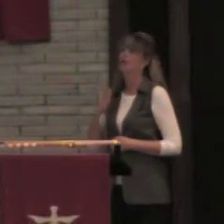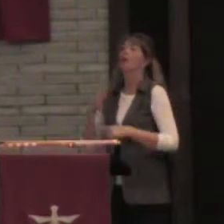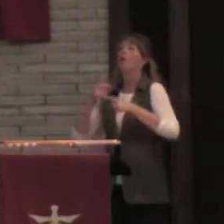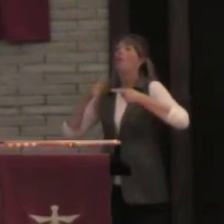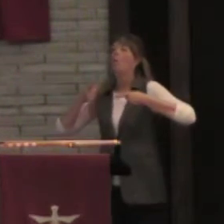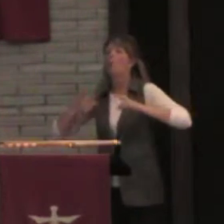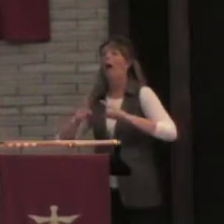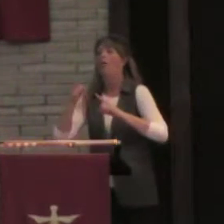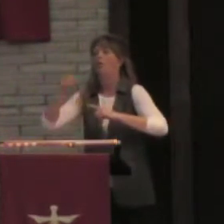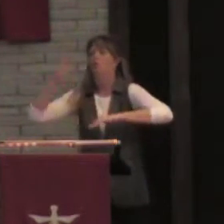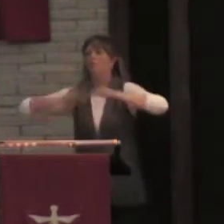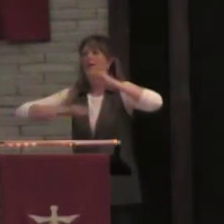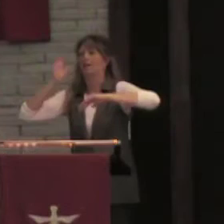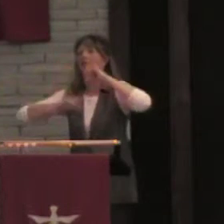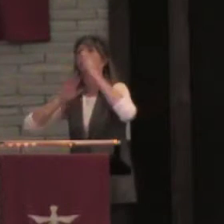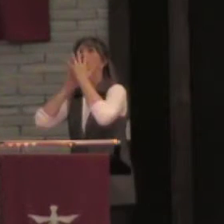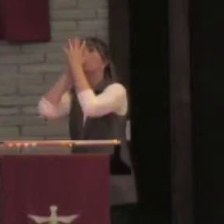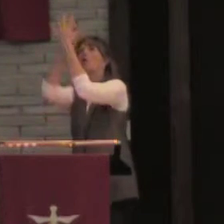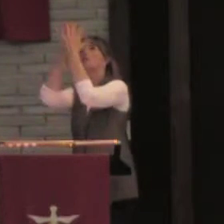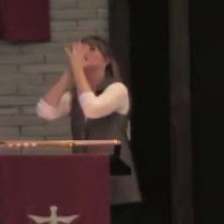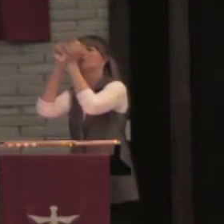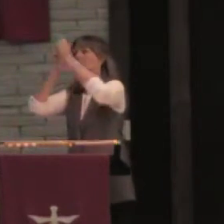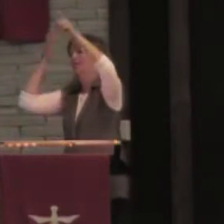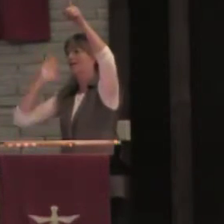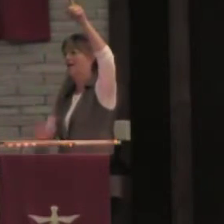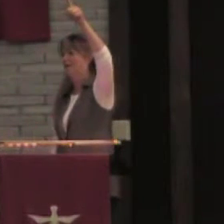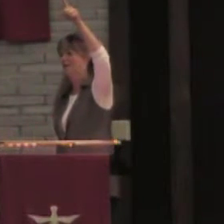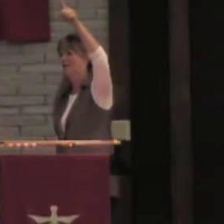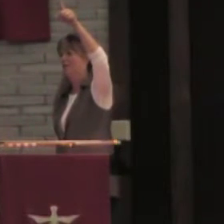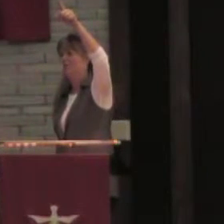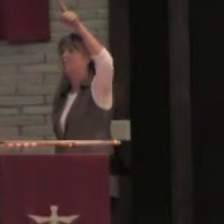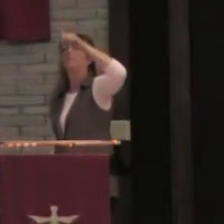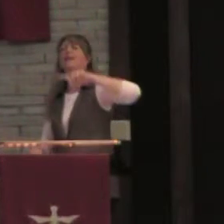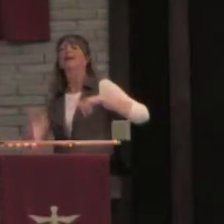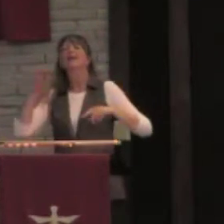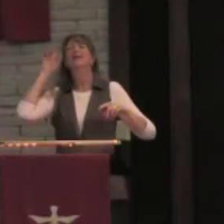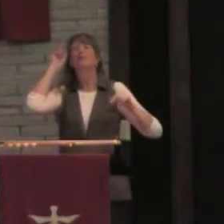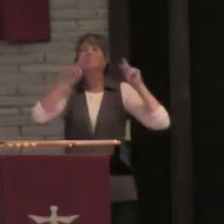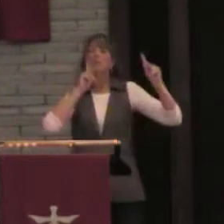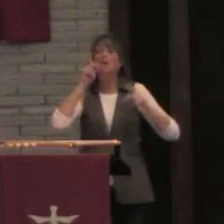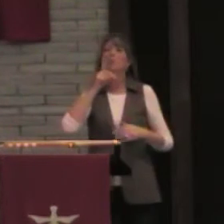And He wants you to be happy while you're building your relationship with Him.